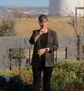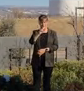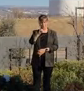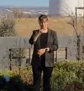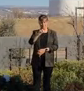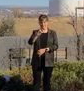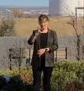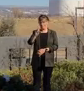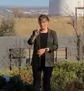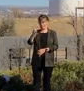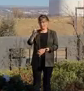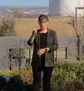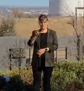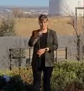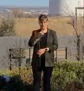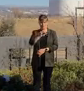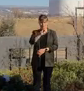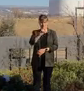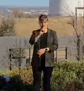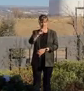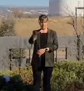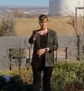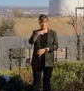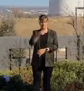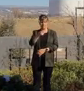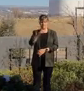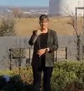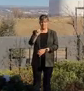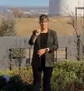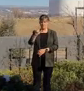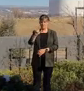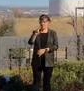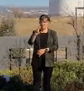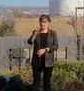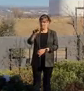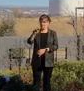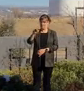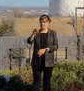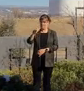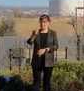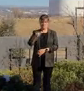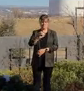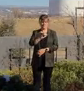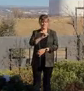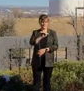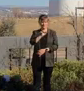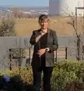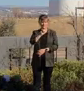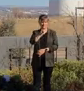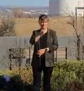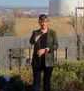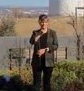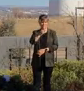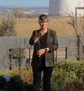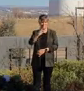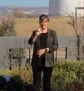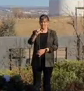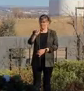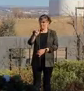Wood, Senior Airman Joseph Calveridge, Airman First Class Clayton Alt.